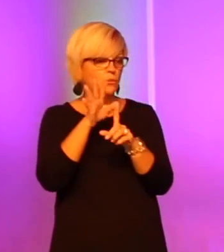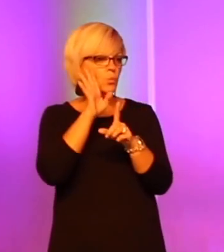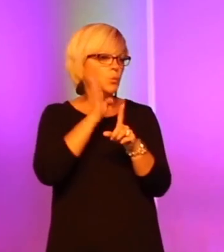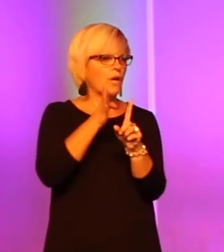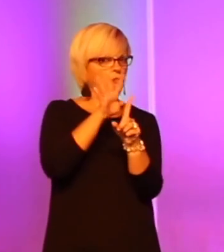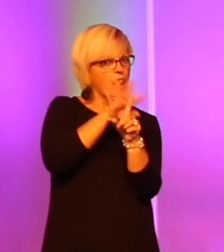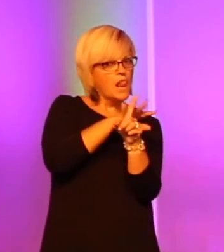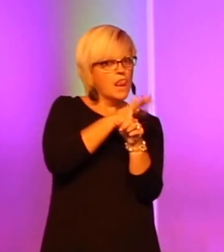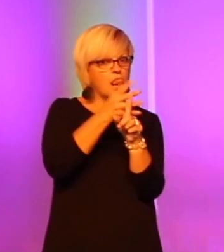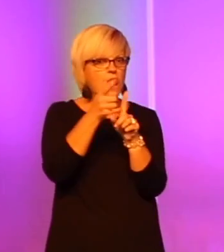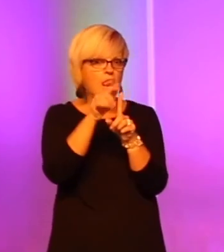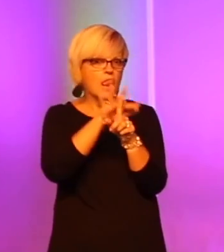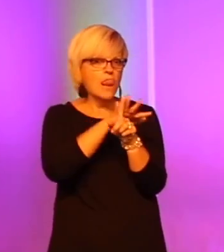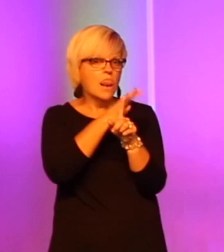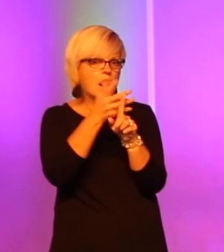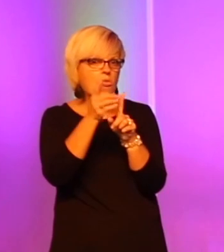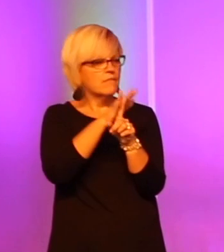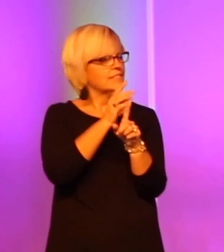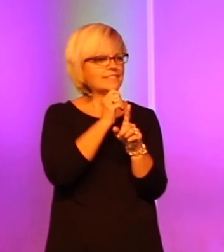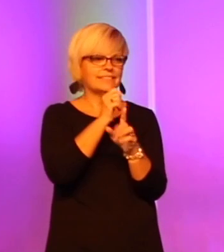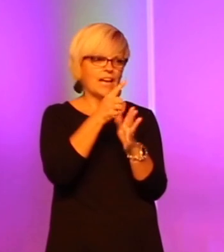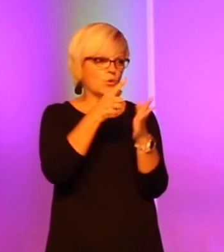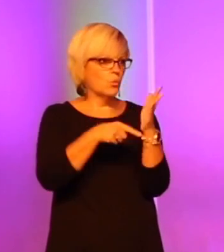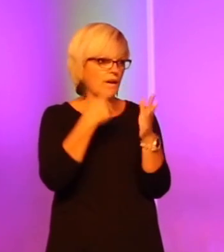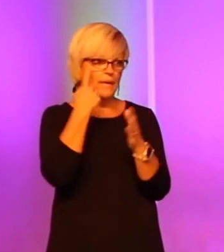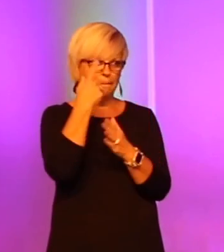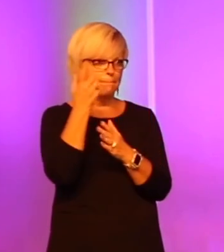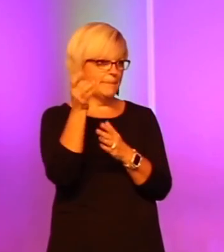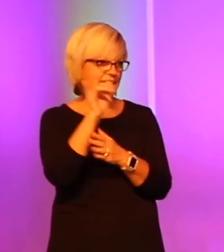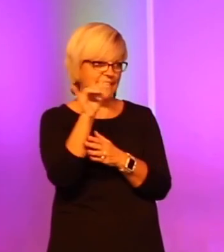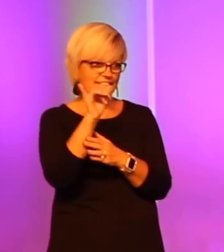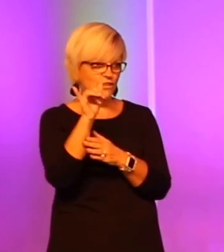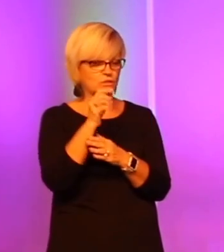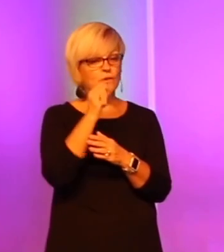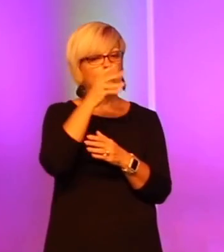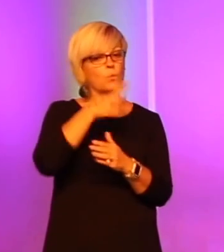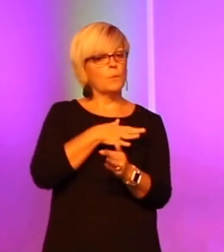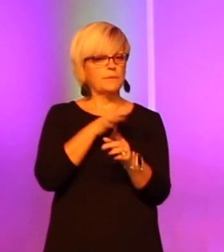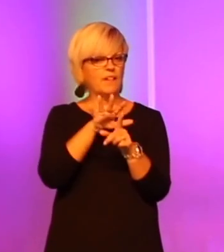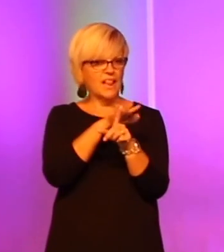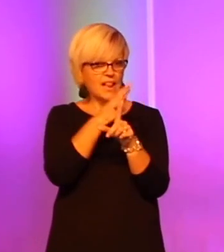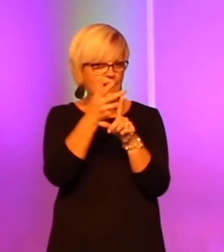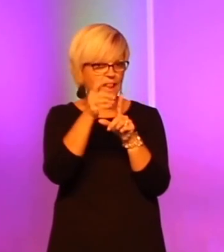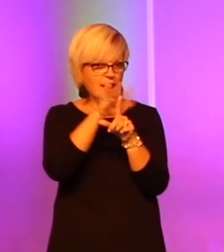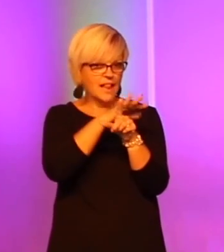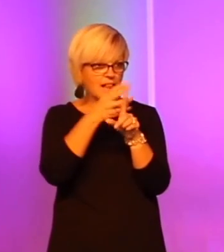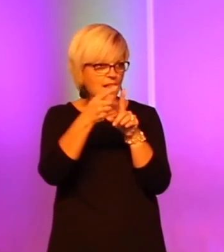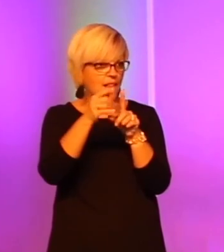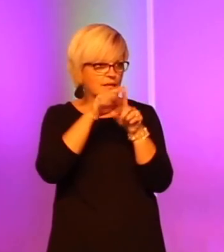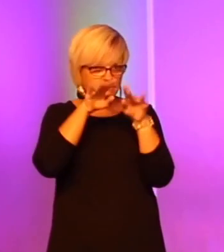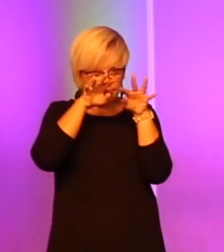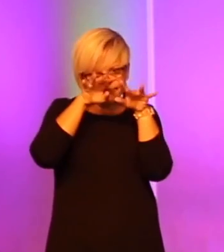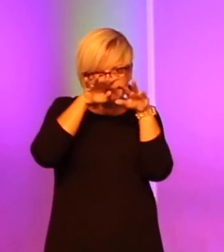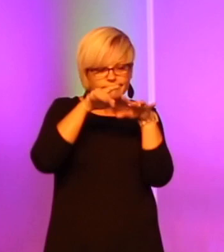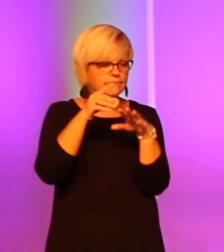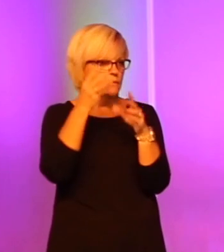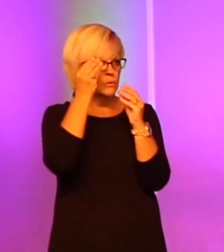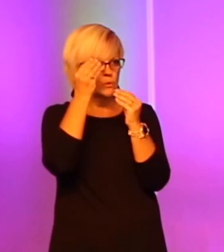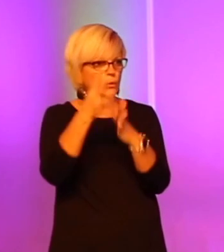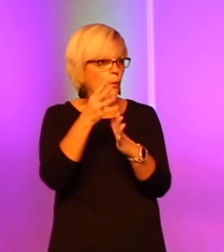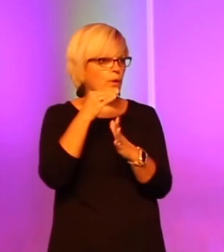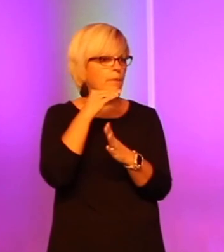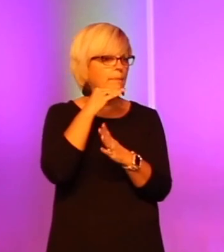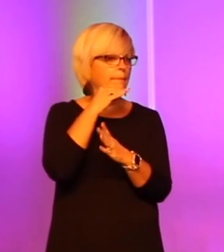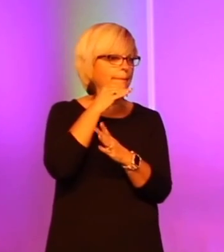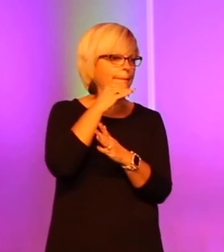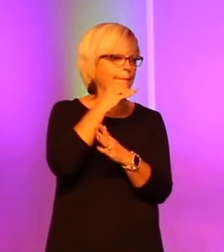heart. It's not what it appears to be on the surface. It says the woman flattered this man. So what she told him was not objectively